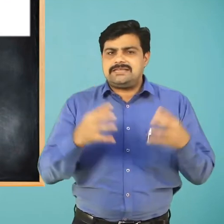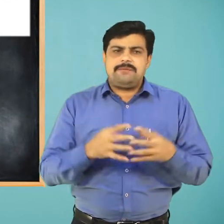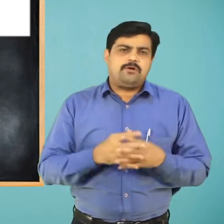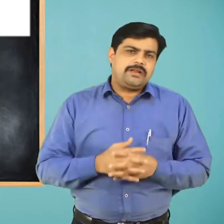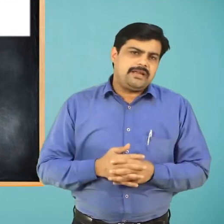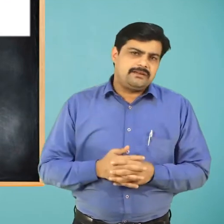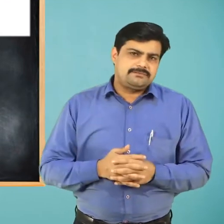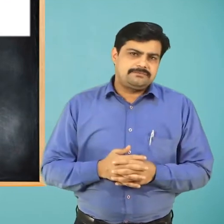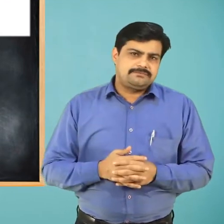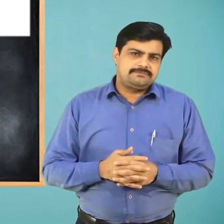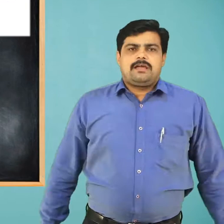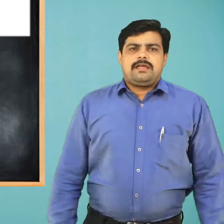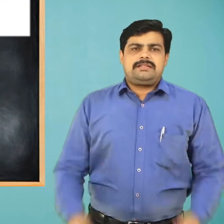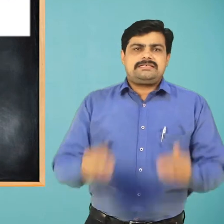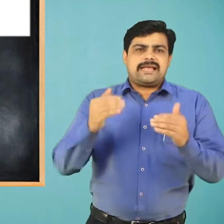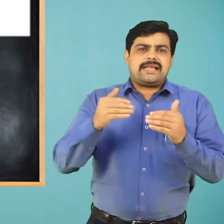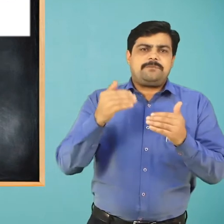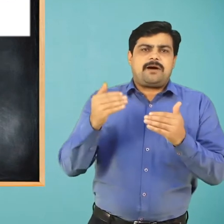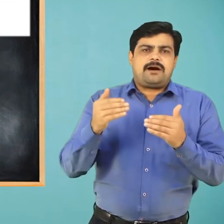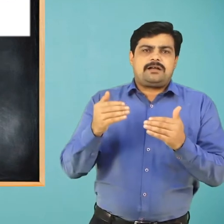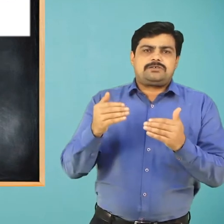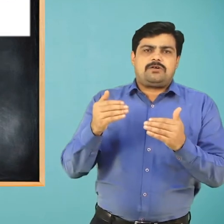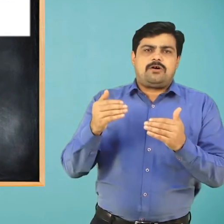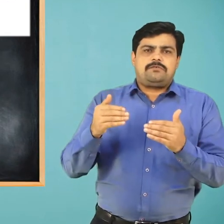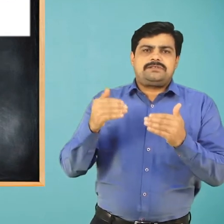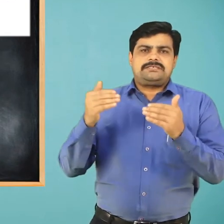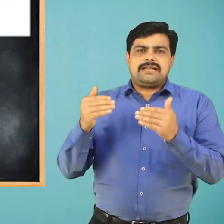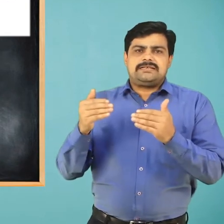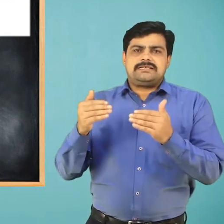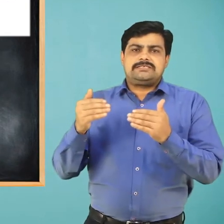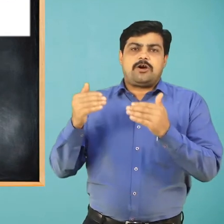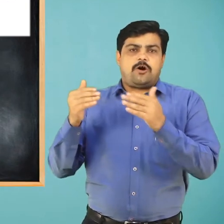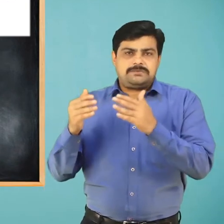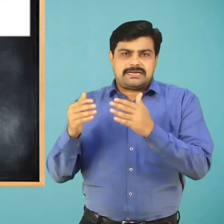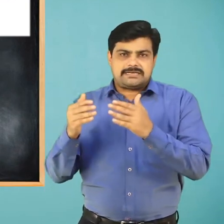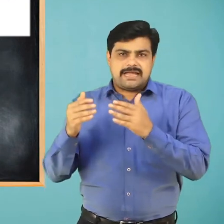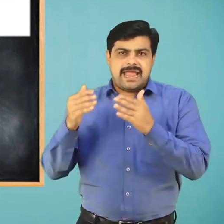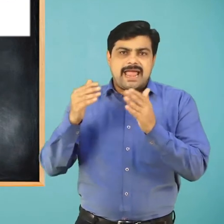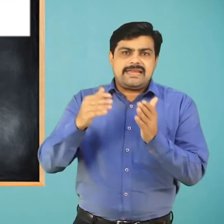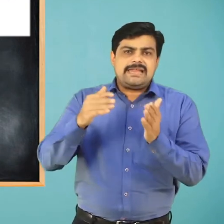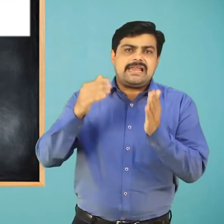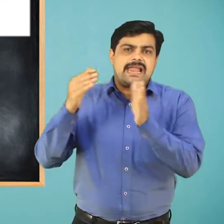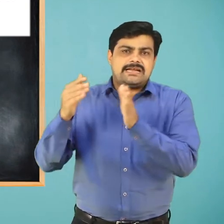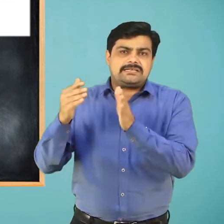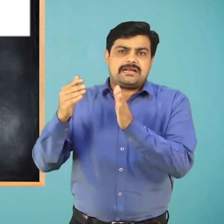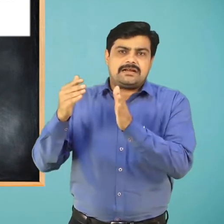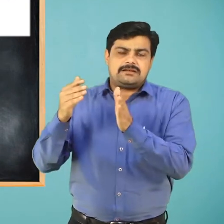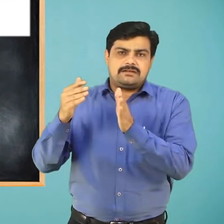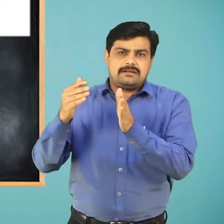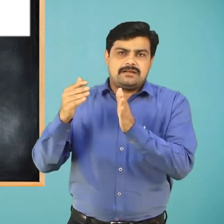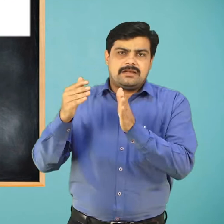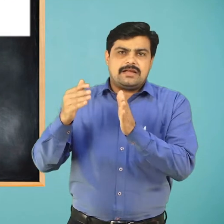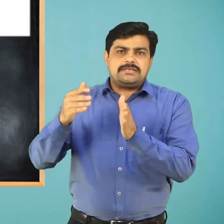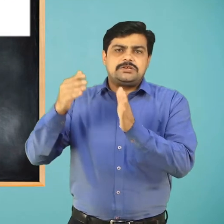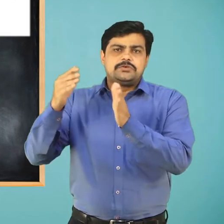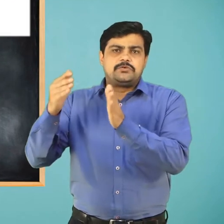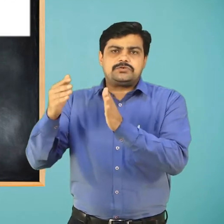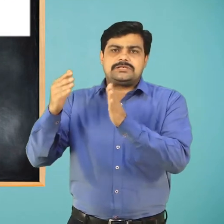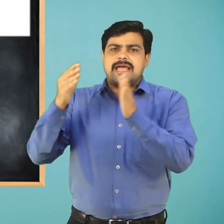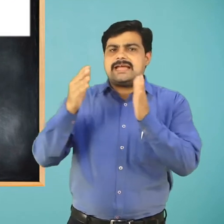day morning? In the second part of the sentence, the object any letter is used as